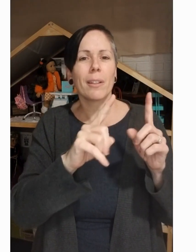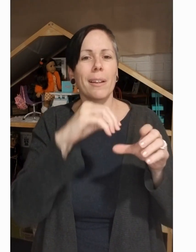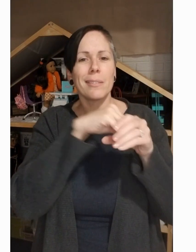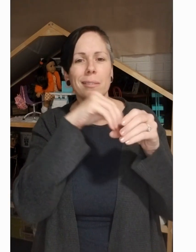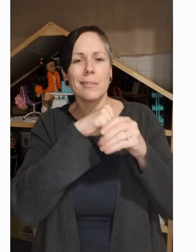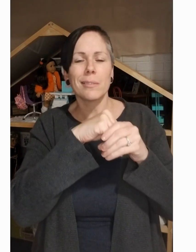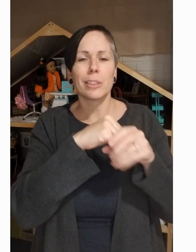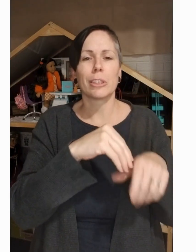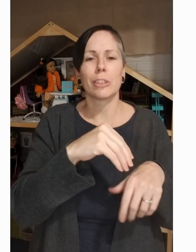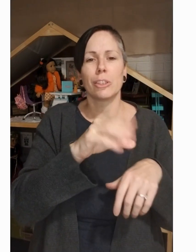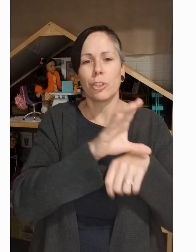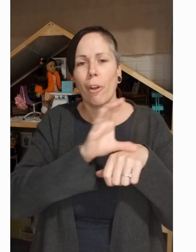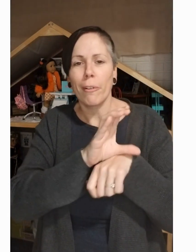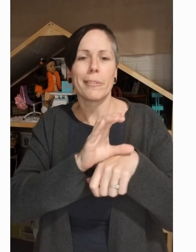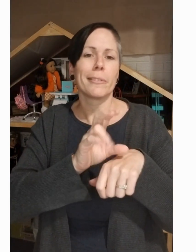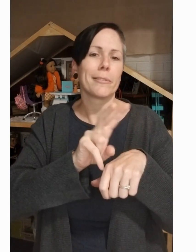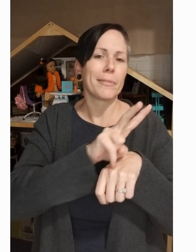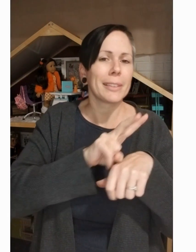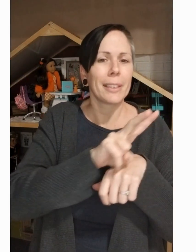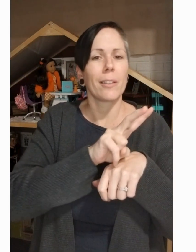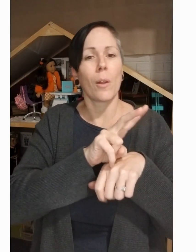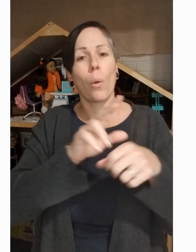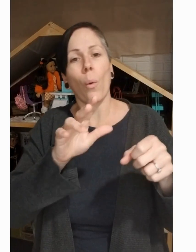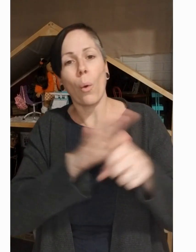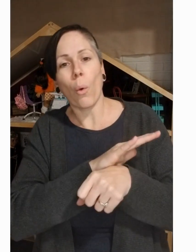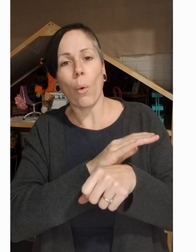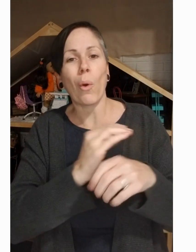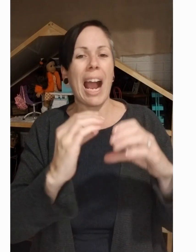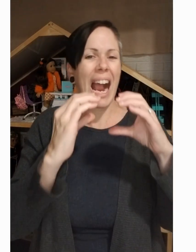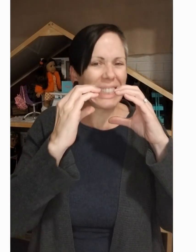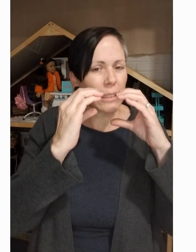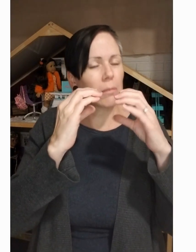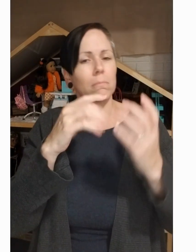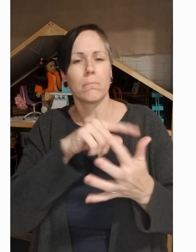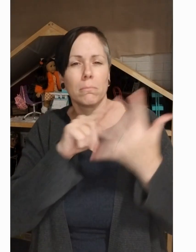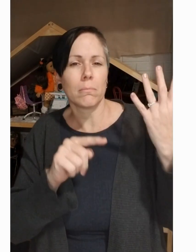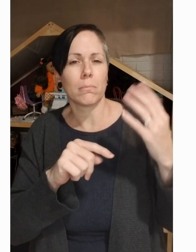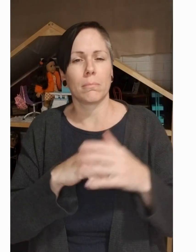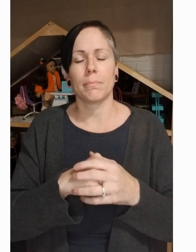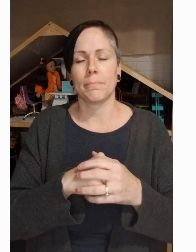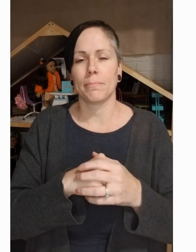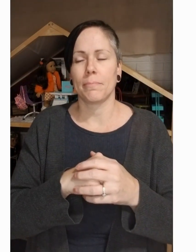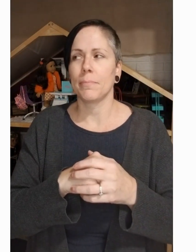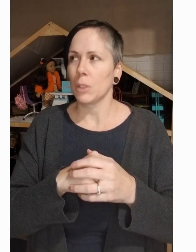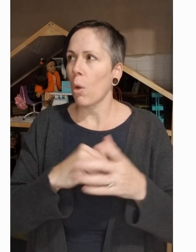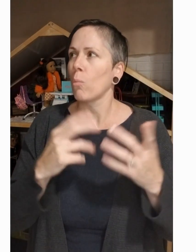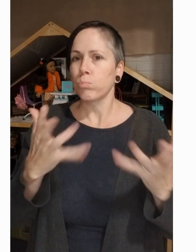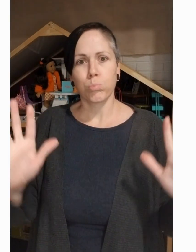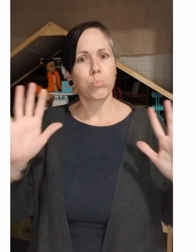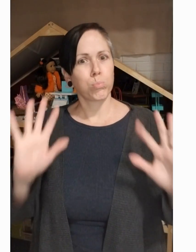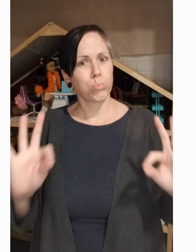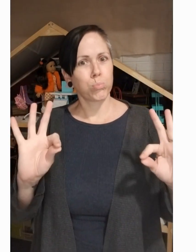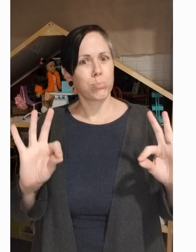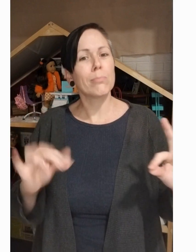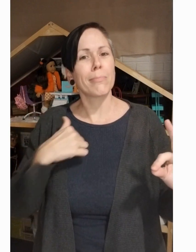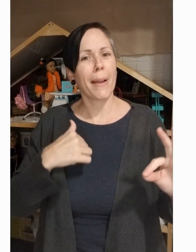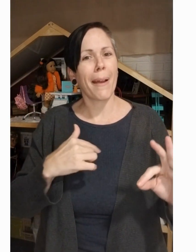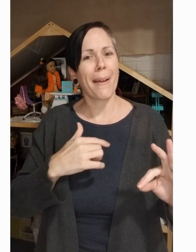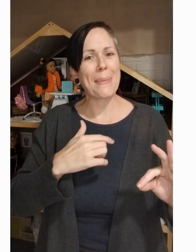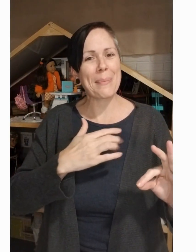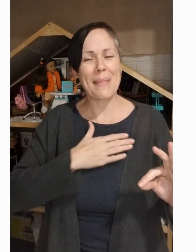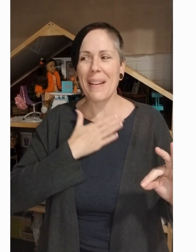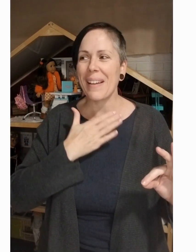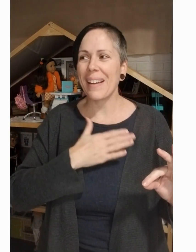several different versions of it, but it was all from the same tutorial and mostly all the same strategies. So yeah, I am